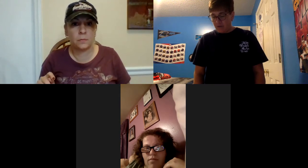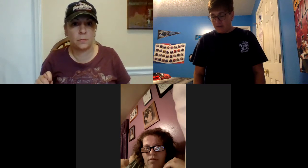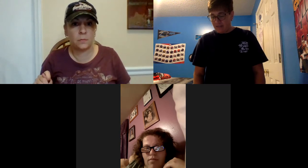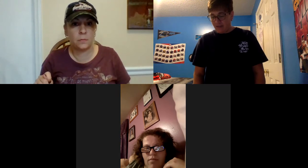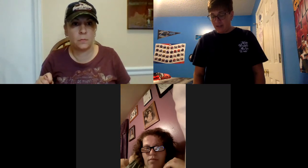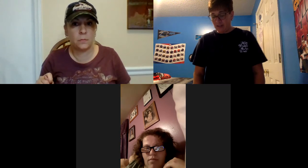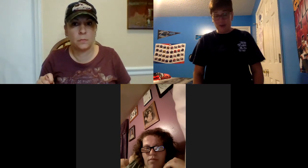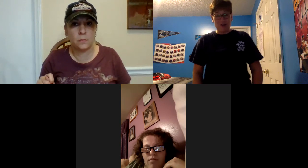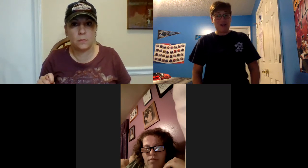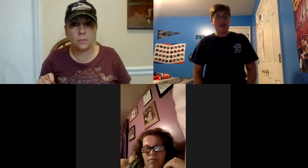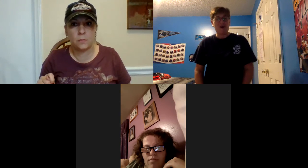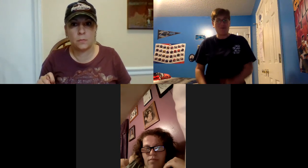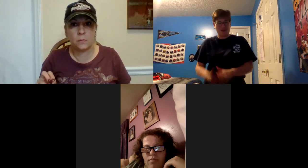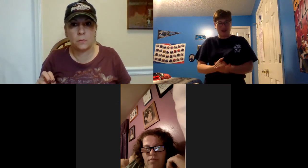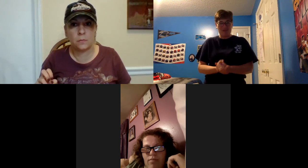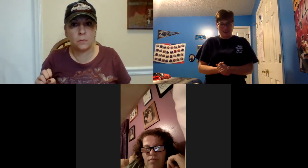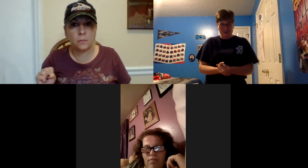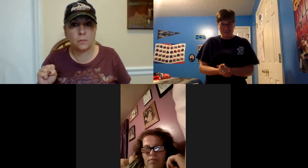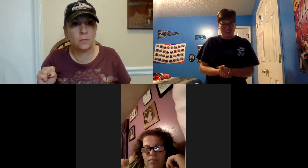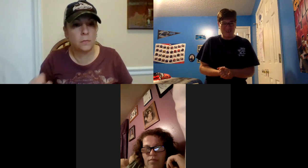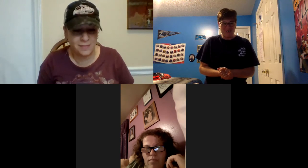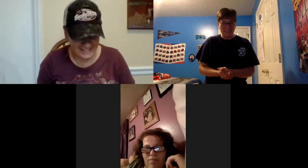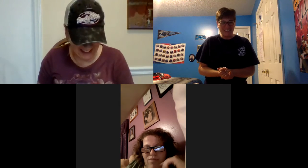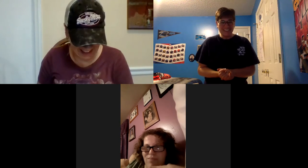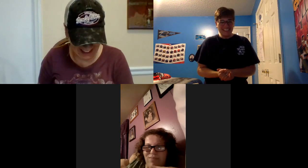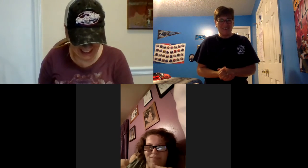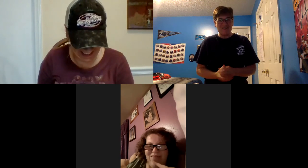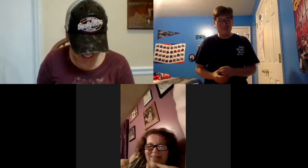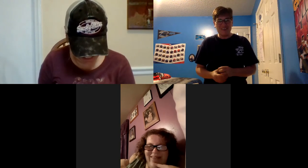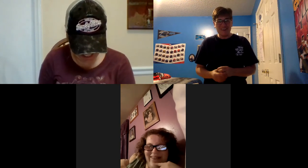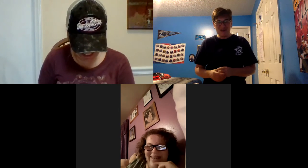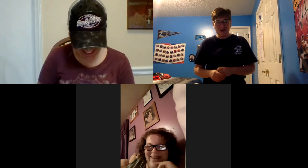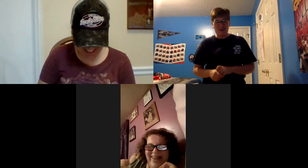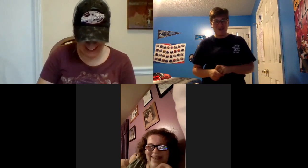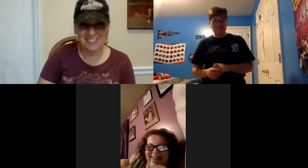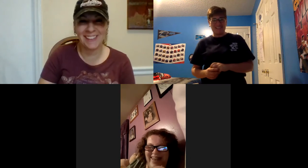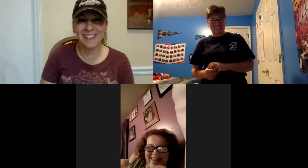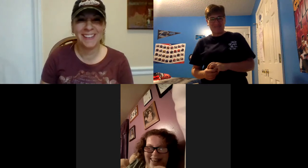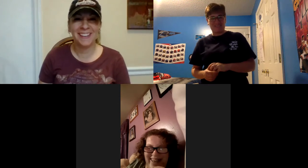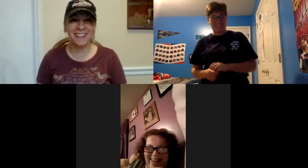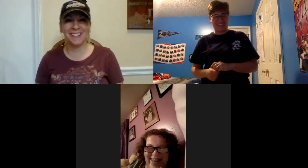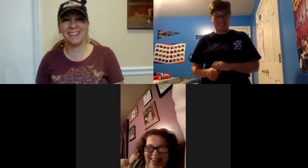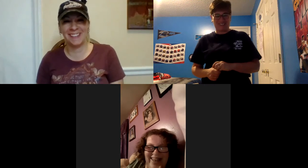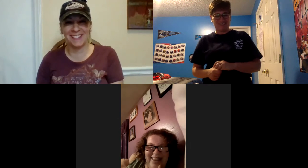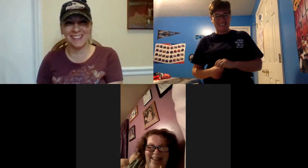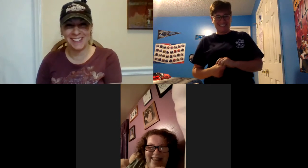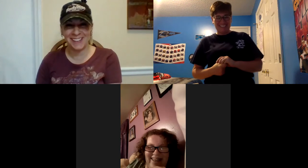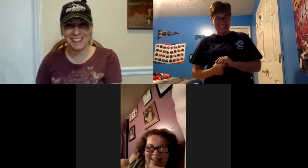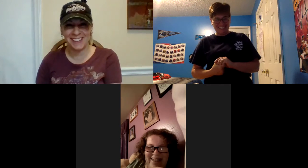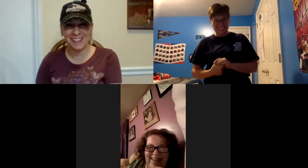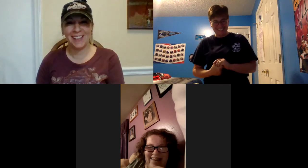On your pants. All right, so you all want to go back over that whole one? Or do you want me to skip to the next